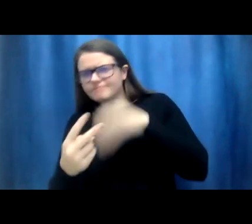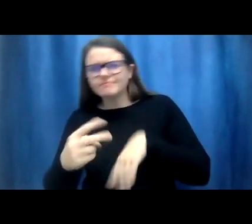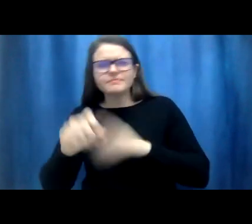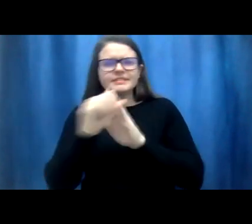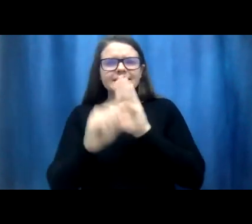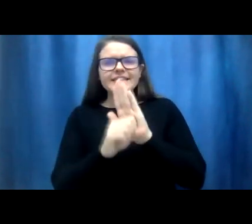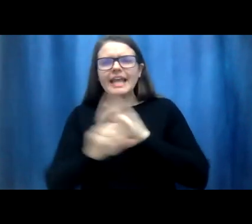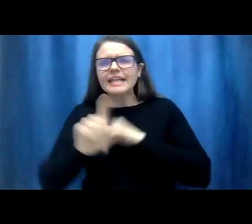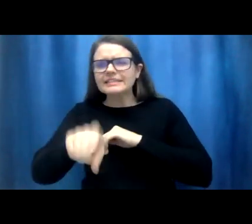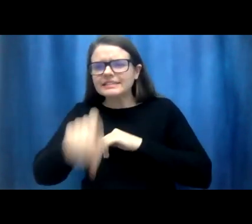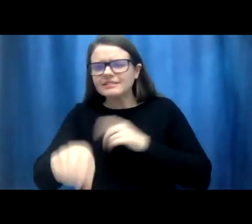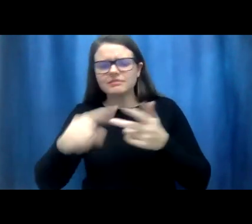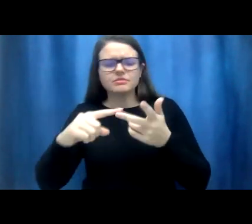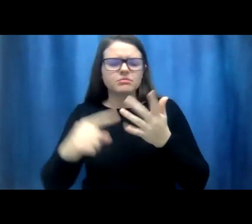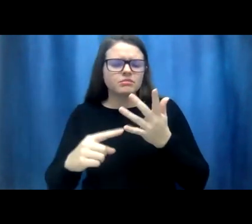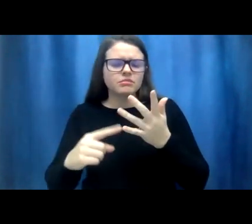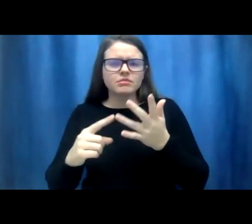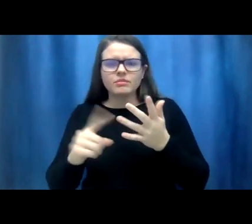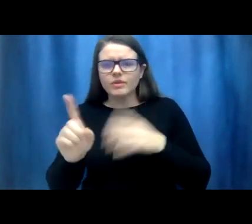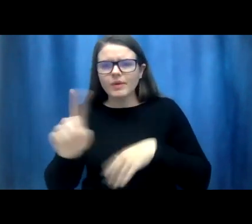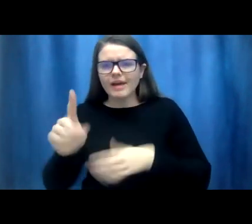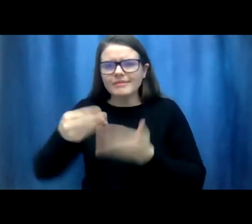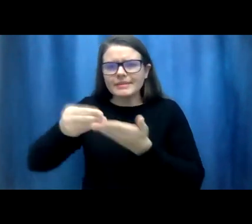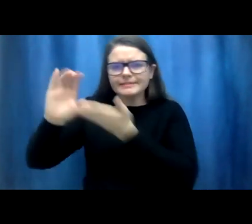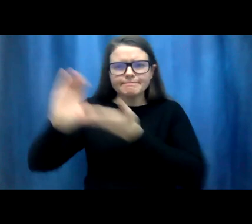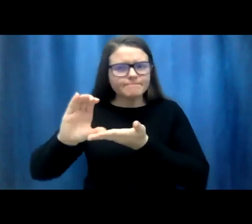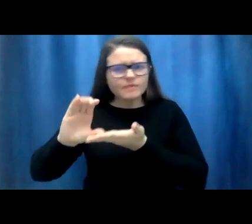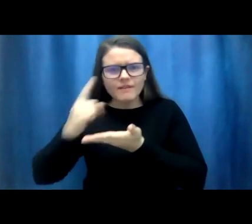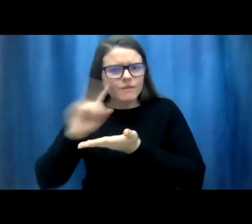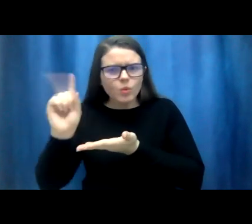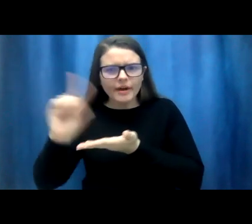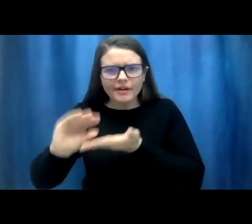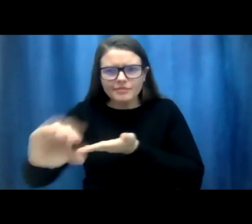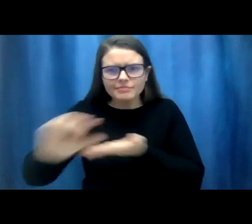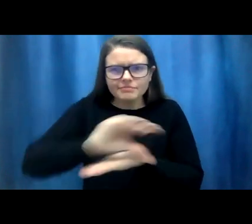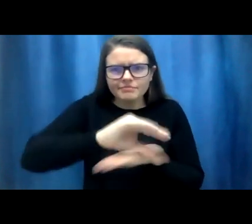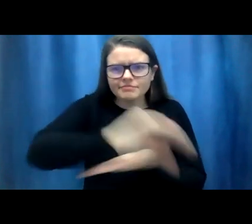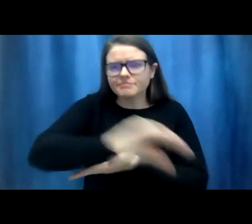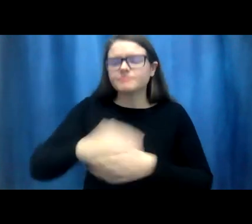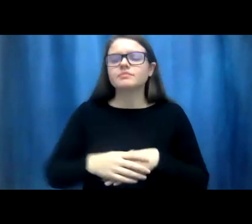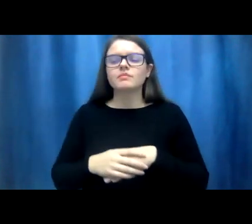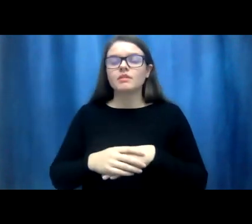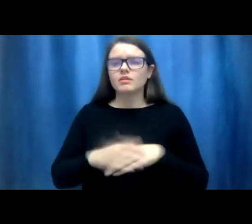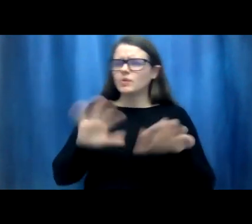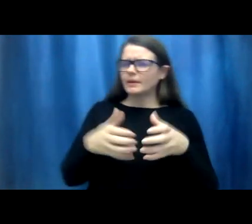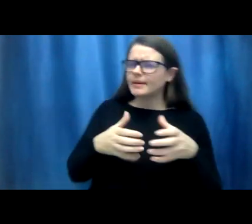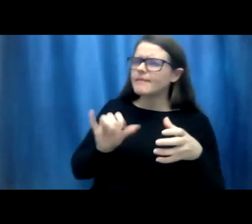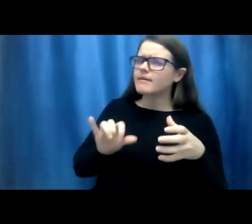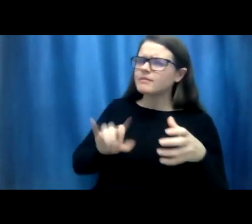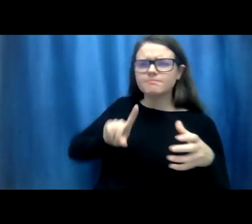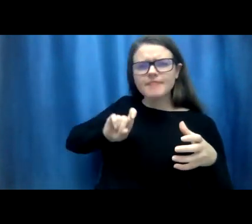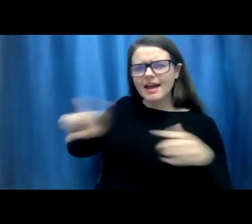and where their aid needs to go to. And I think a big question from the committee was asking